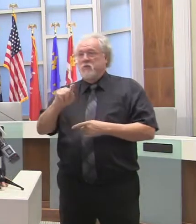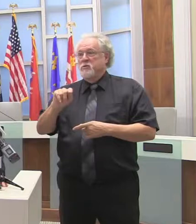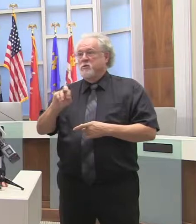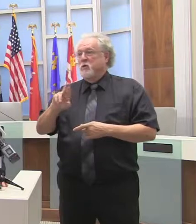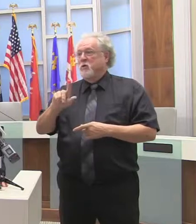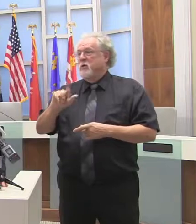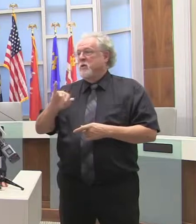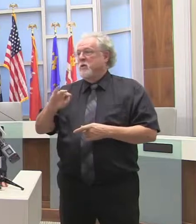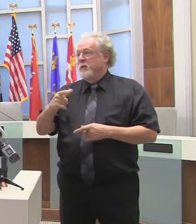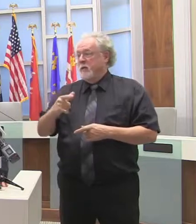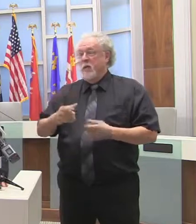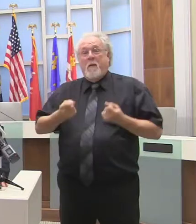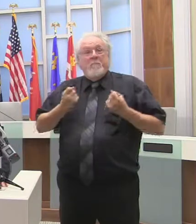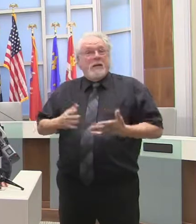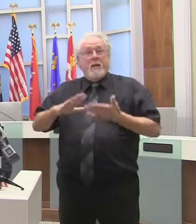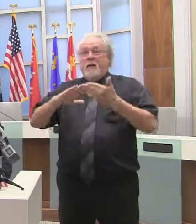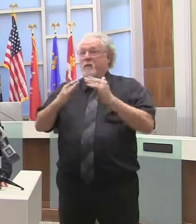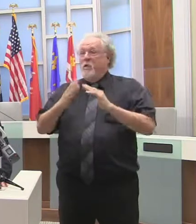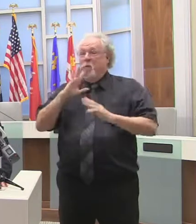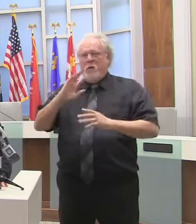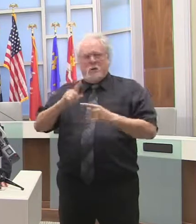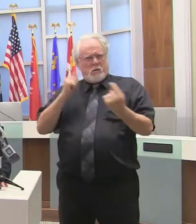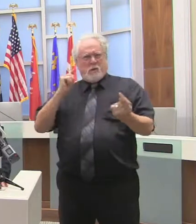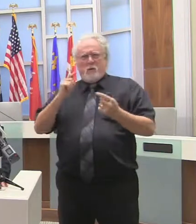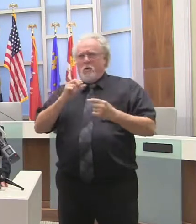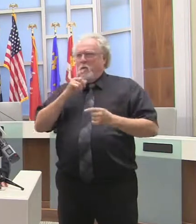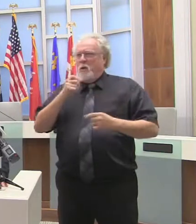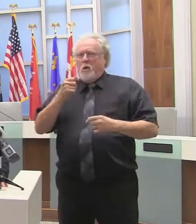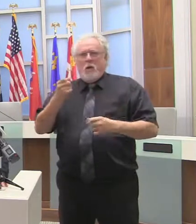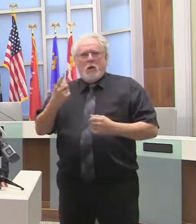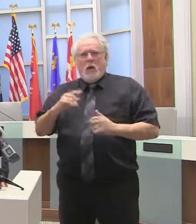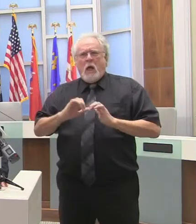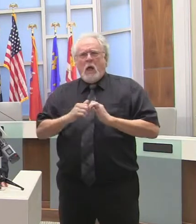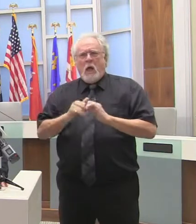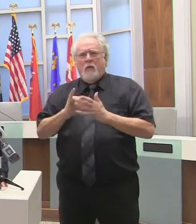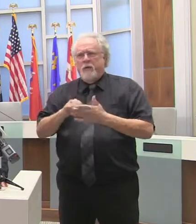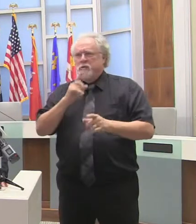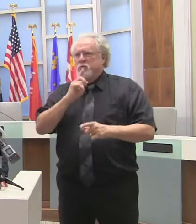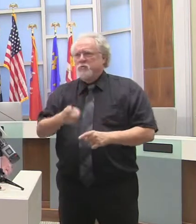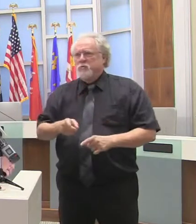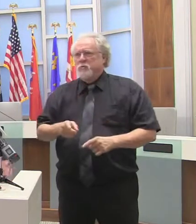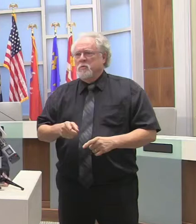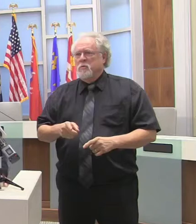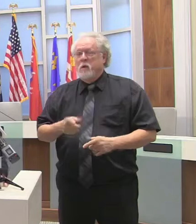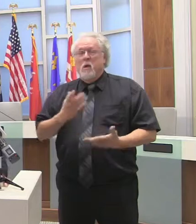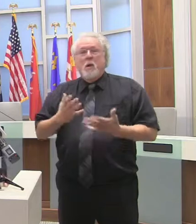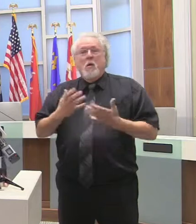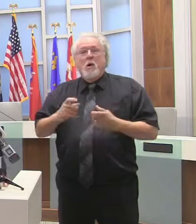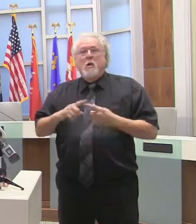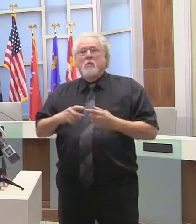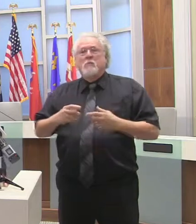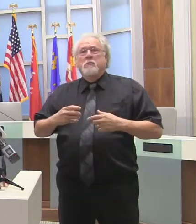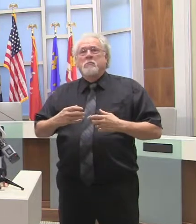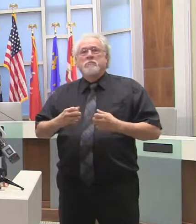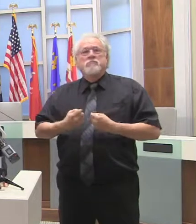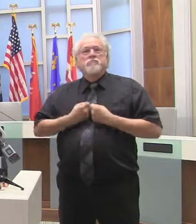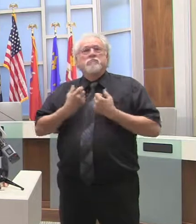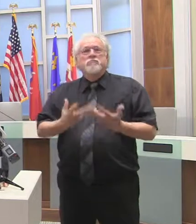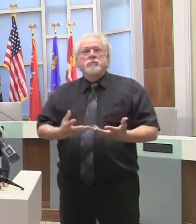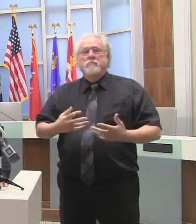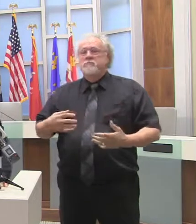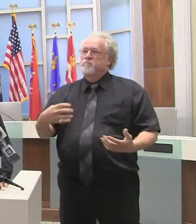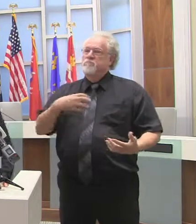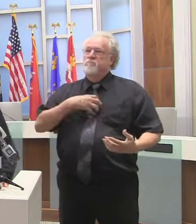in the community will disagree or not fully understand how that could be true. They may want to voice their dissent